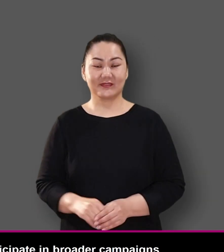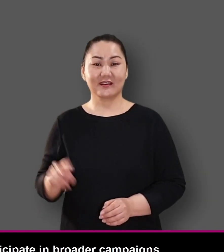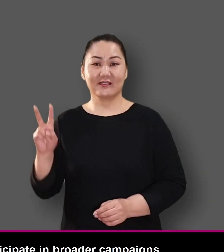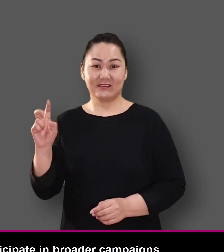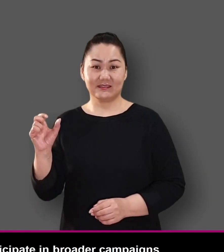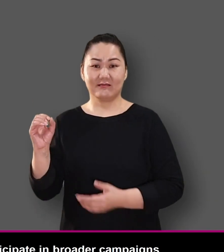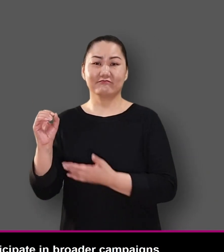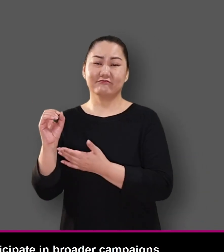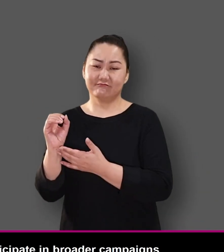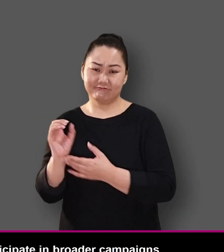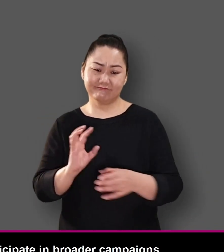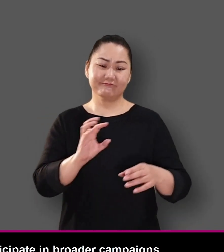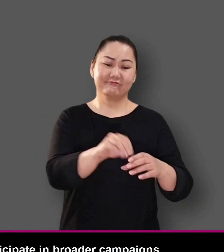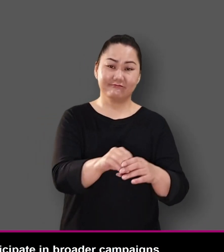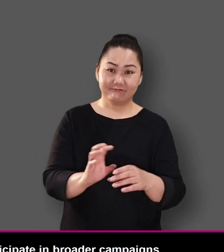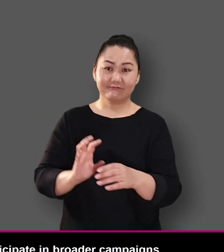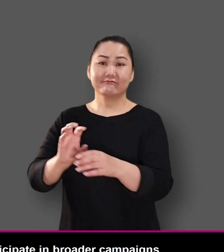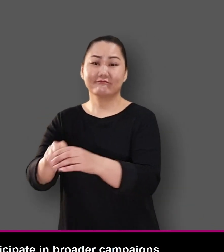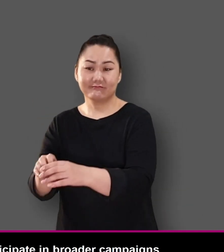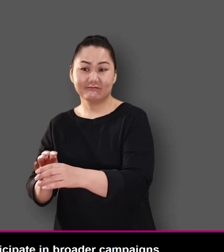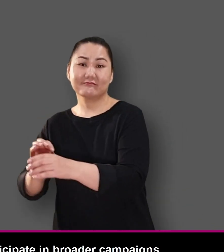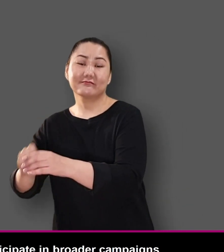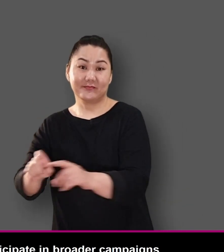We will look at and participate in broader campaigns